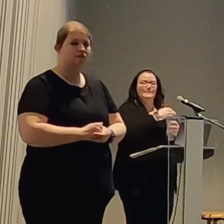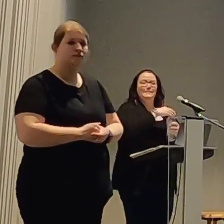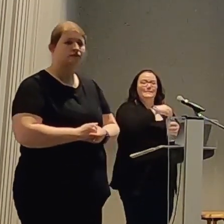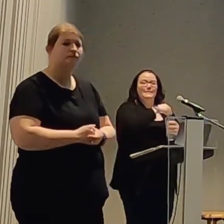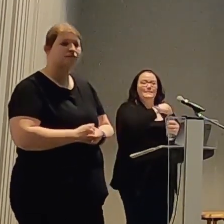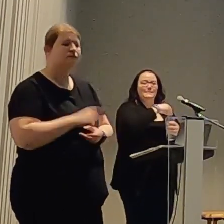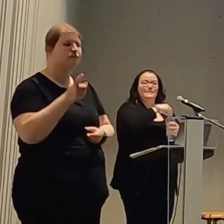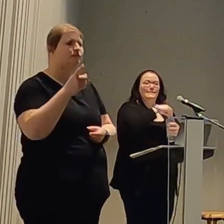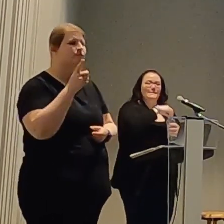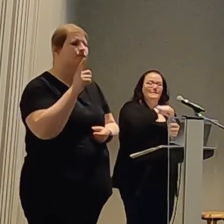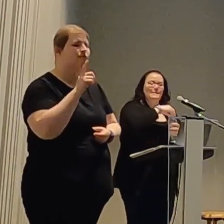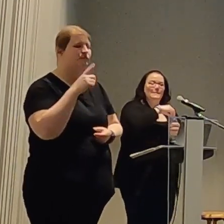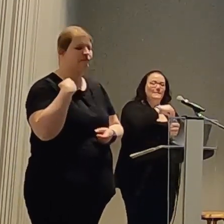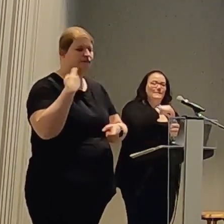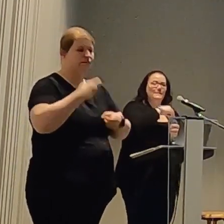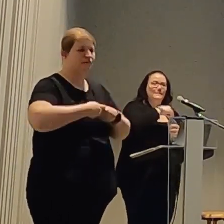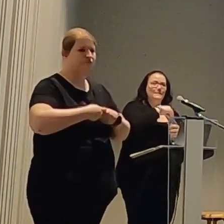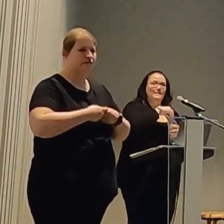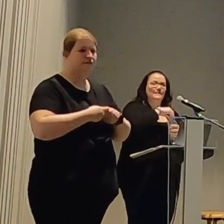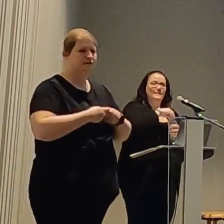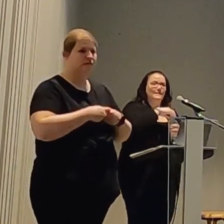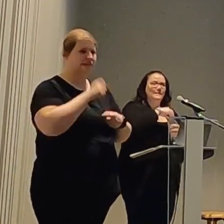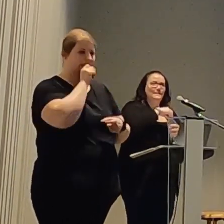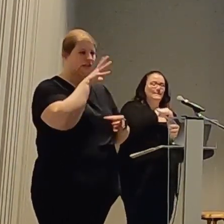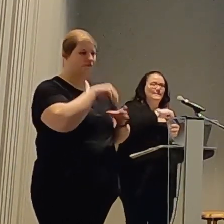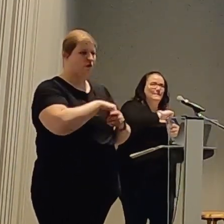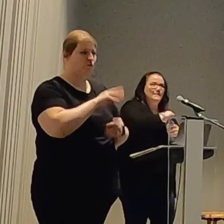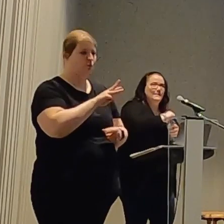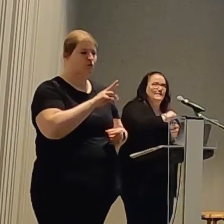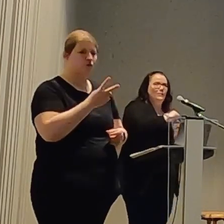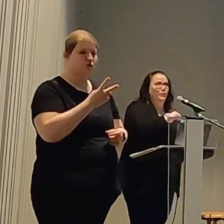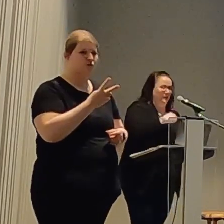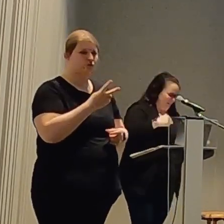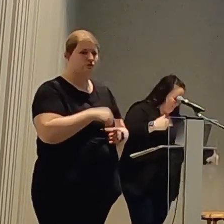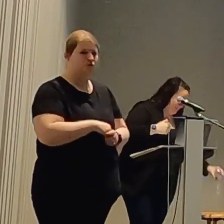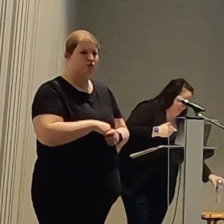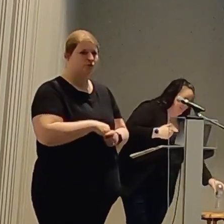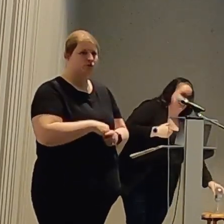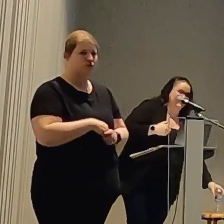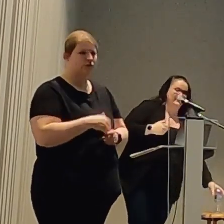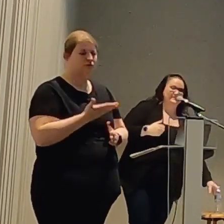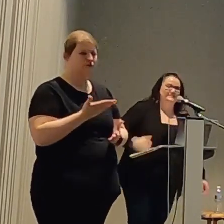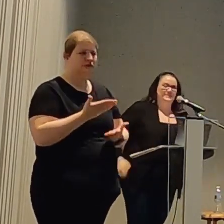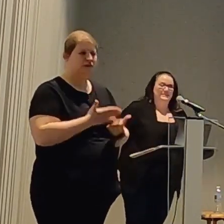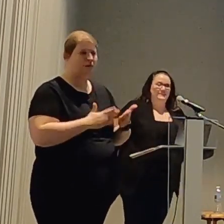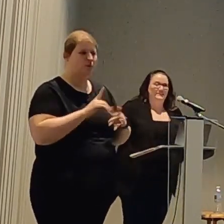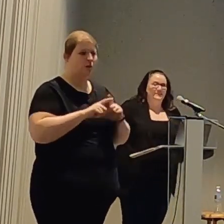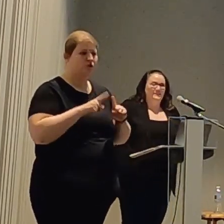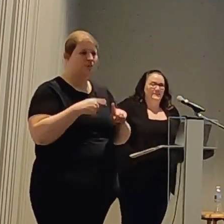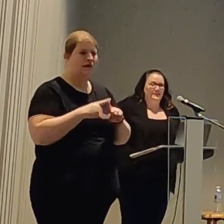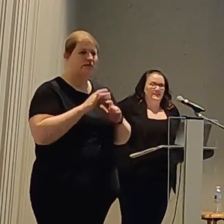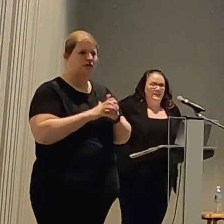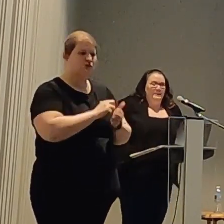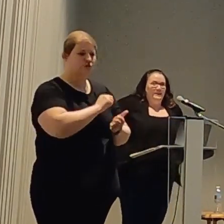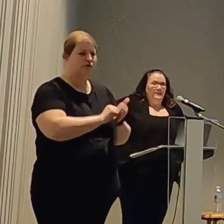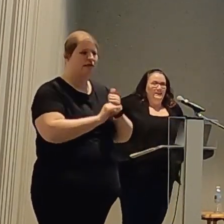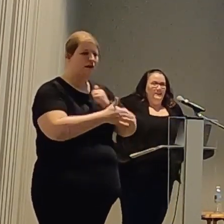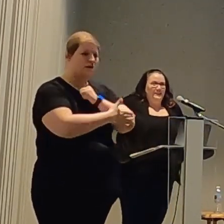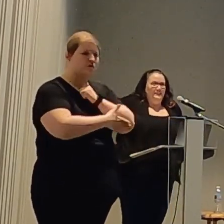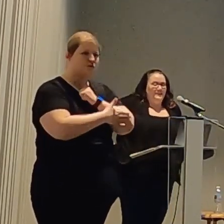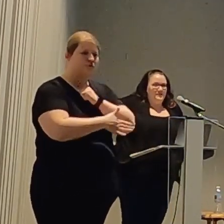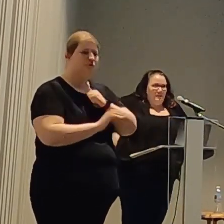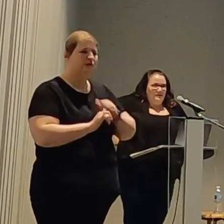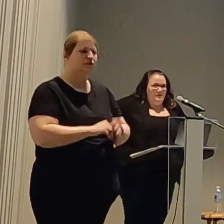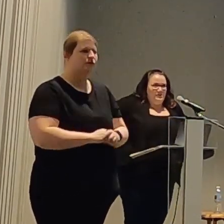Back. Yeah, how come Spain didn't get into World War II? Because there were some questions about that destruction in that country as